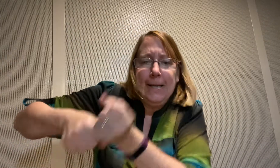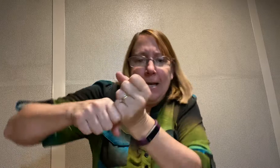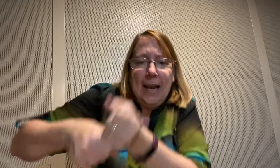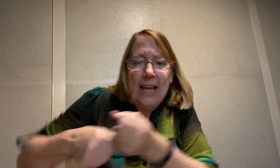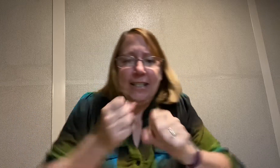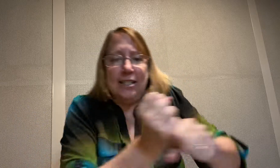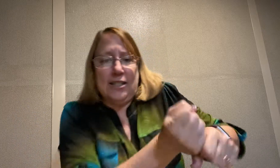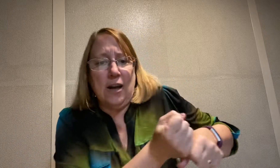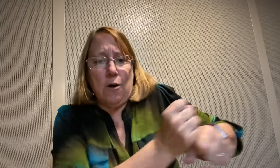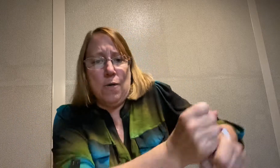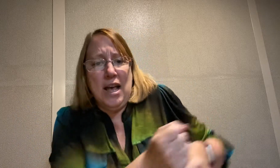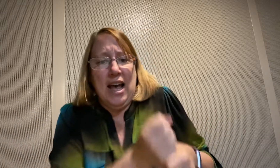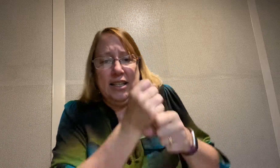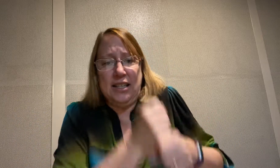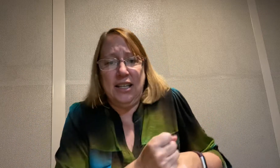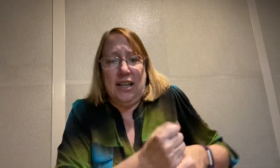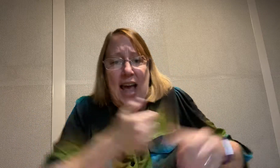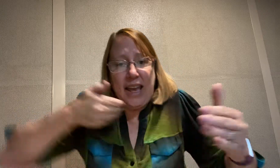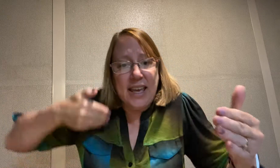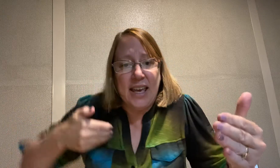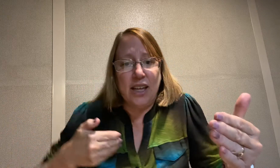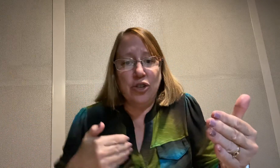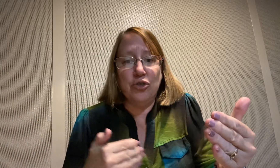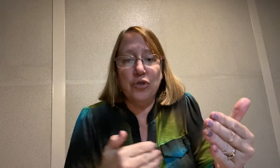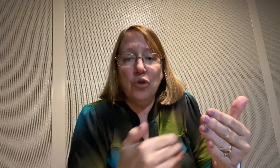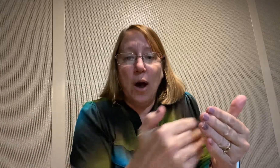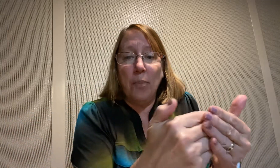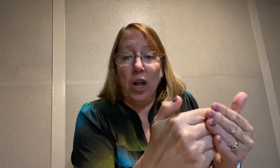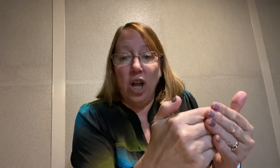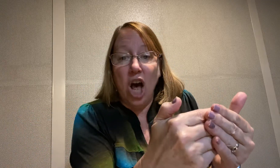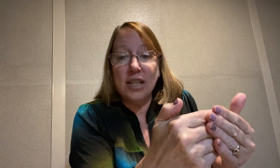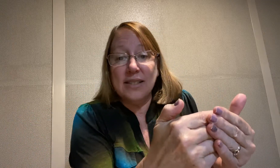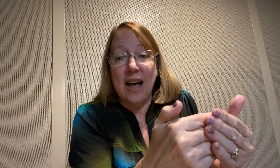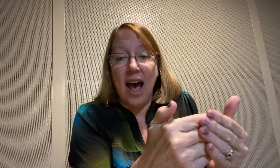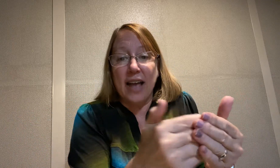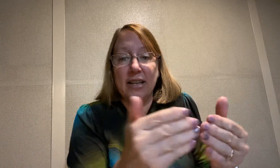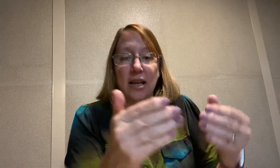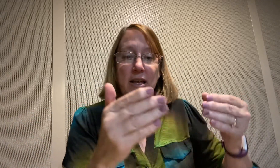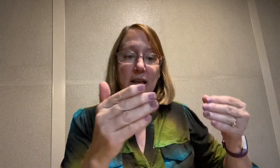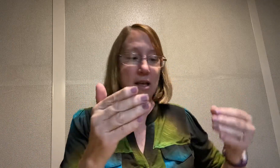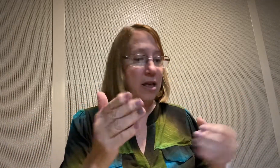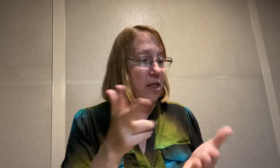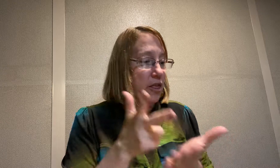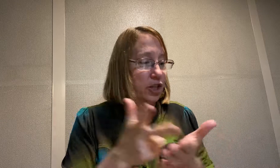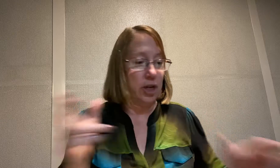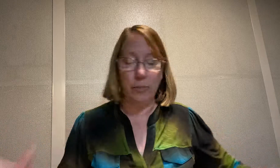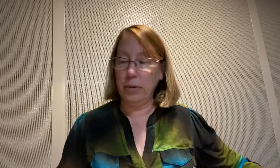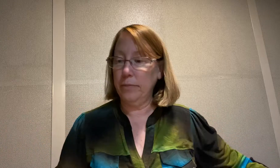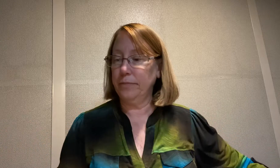and I did so until I drew up alongside the ship.